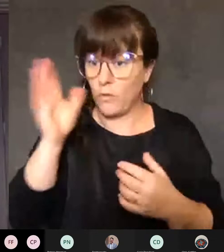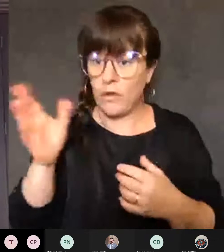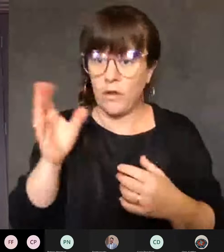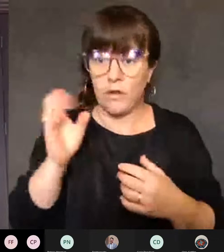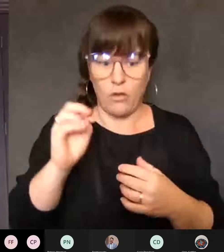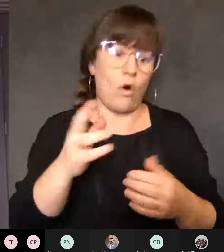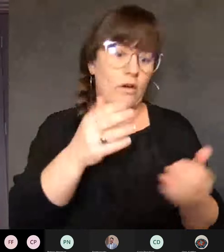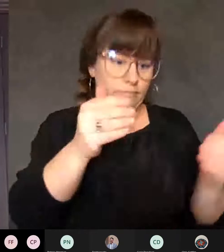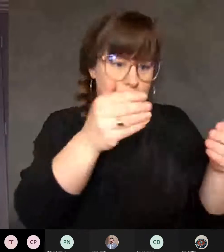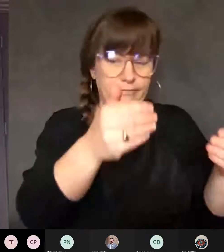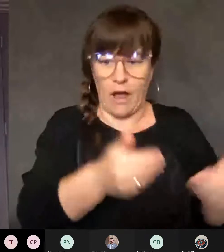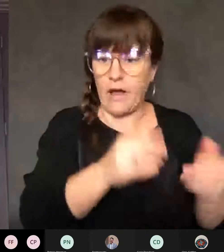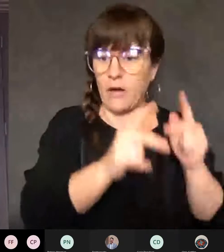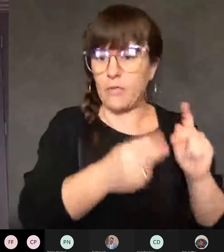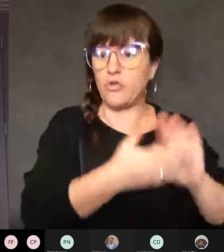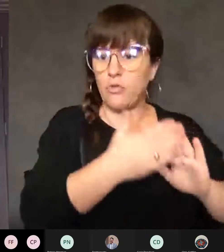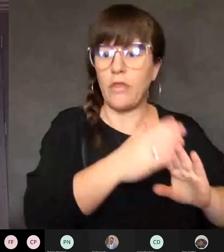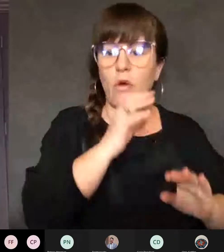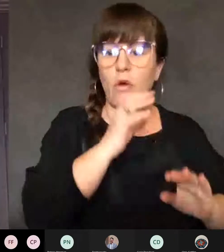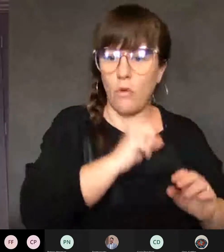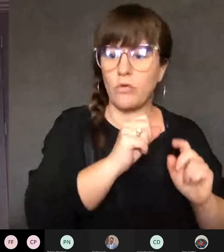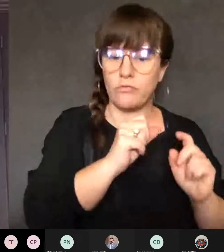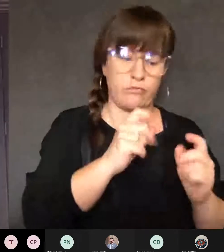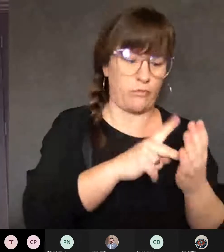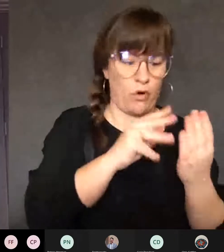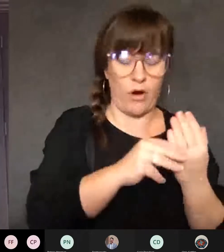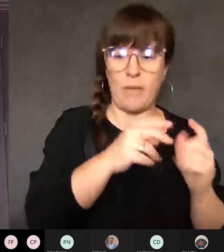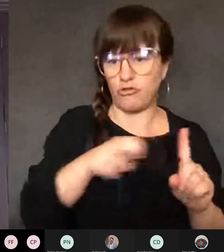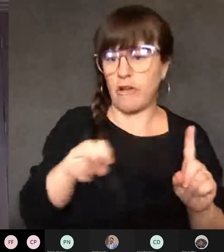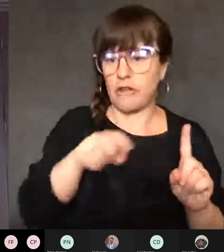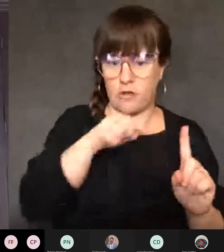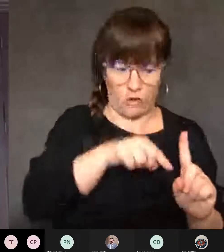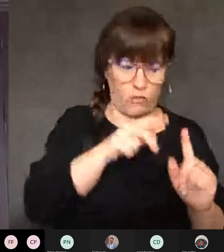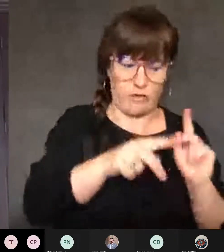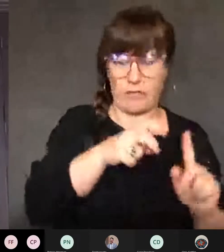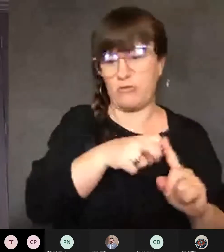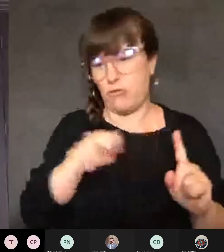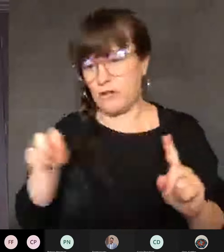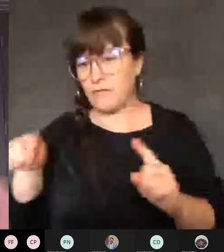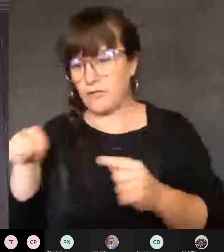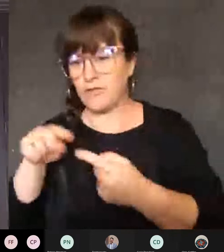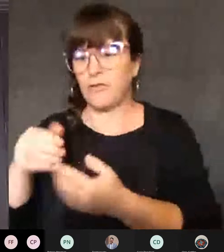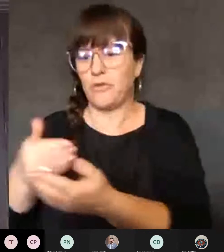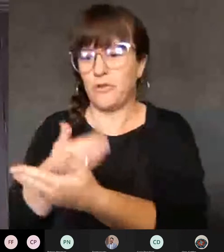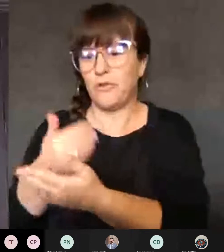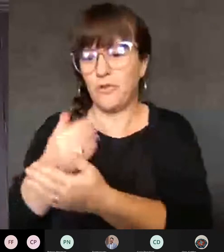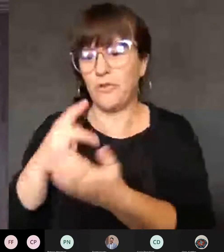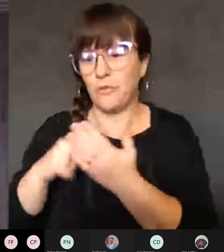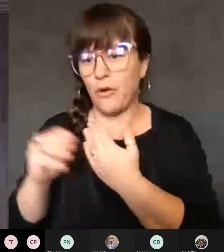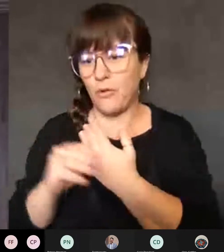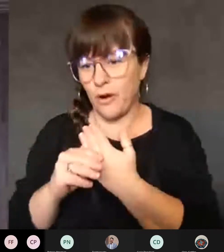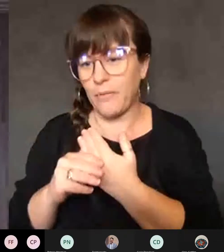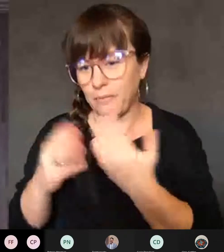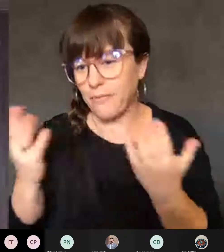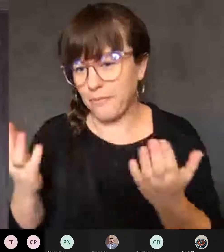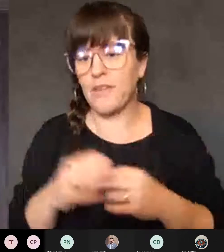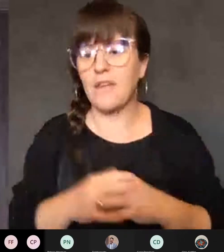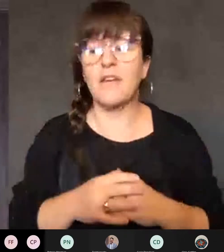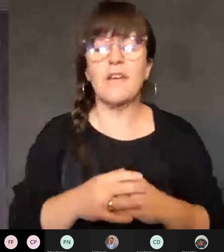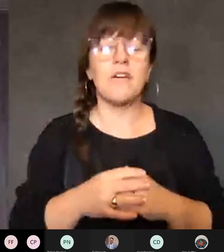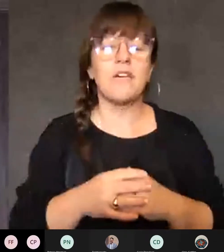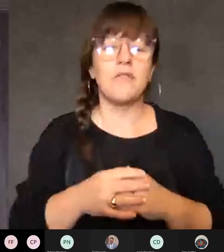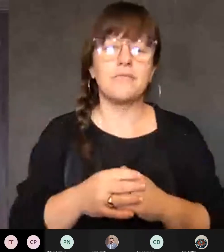now, not less. And then the ultimate goal is not to have fewer people; it's to work at a higher level